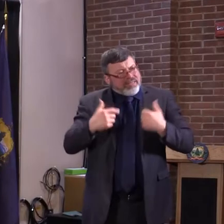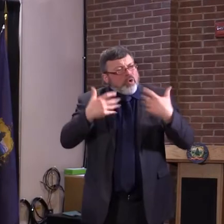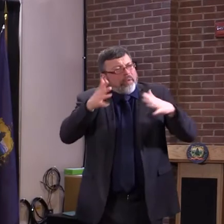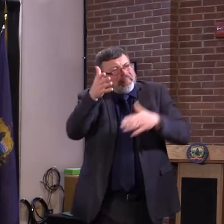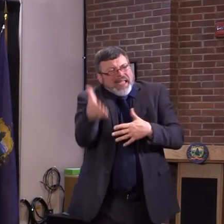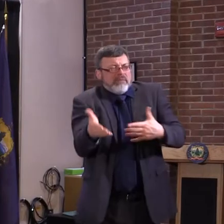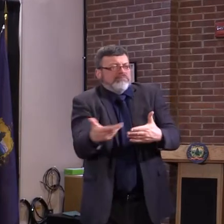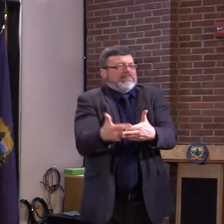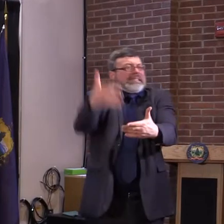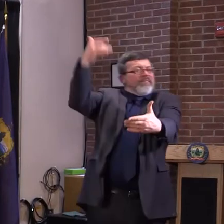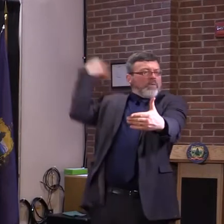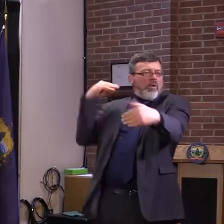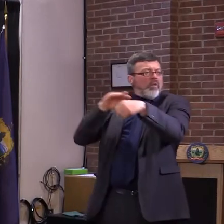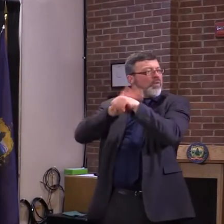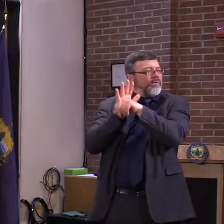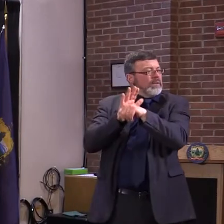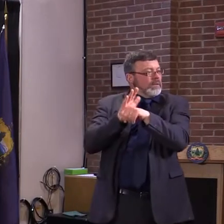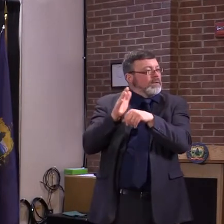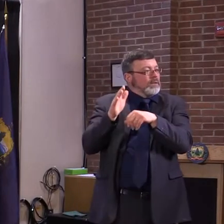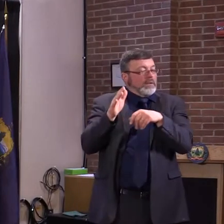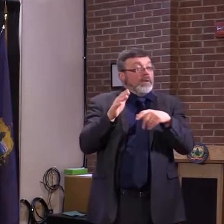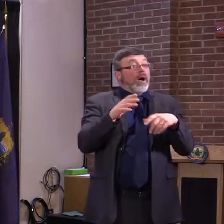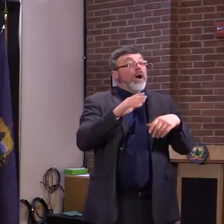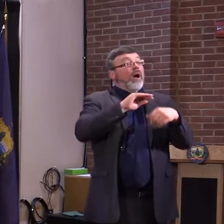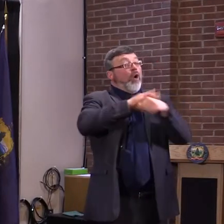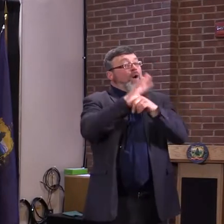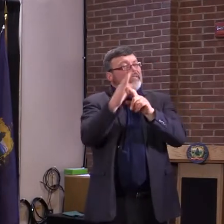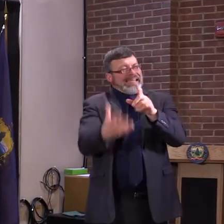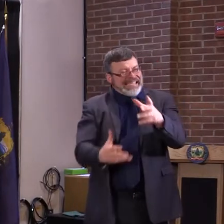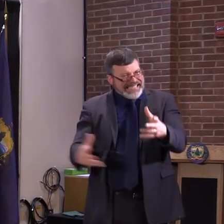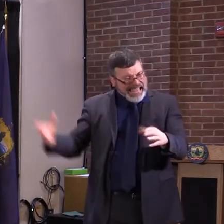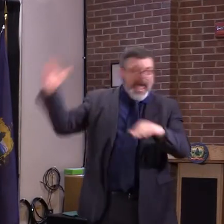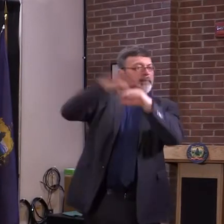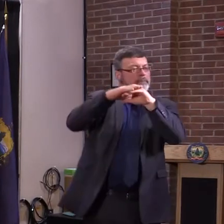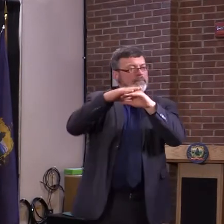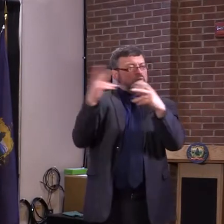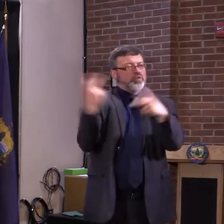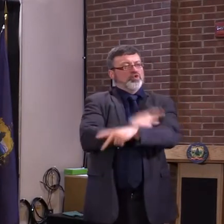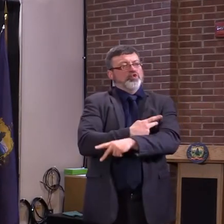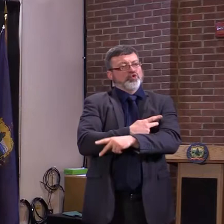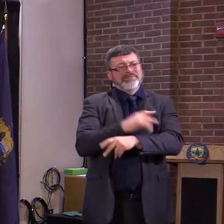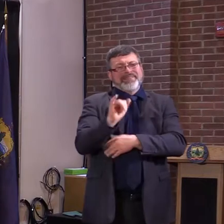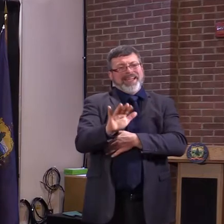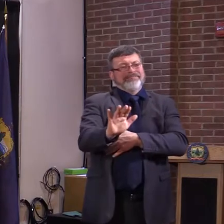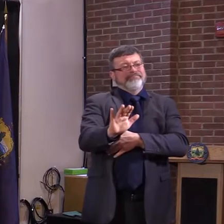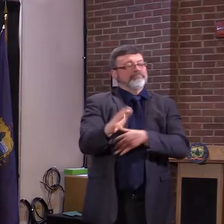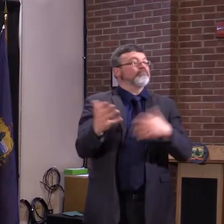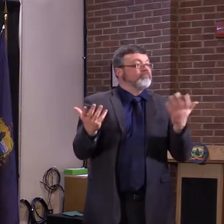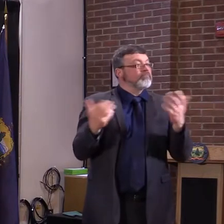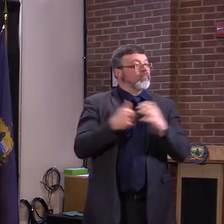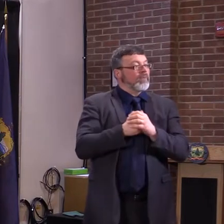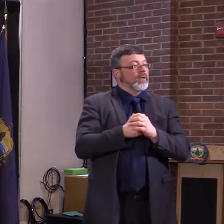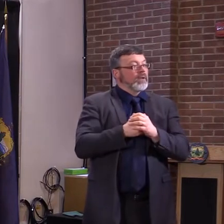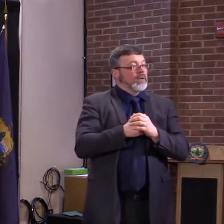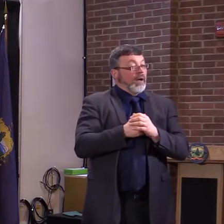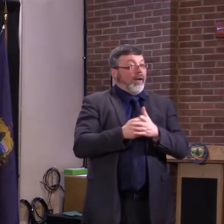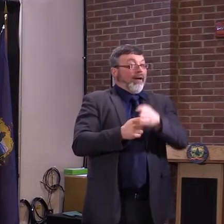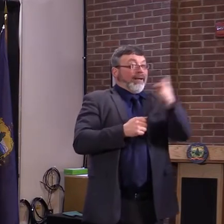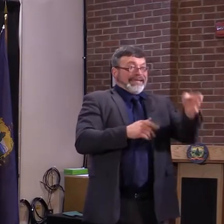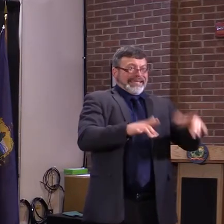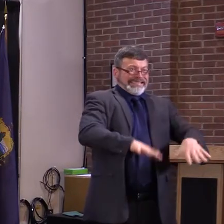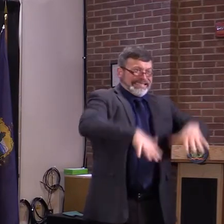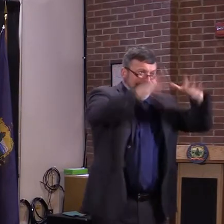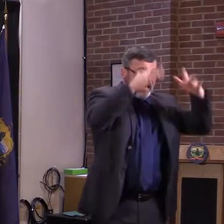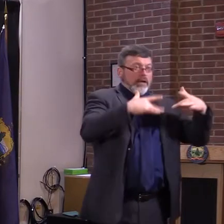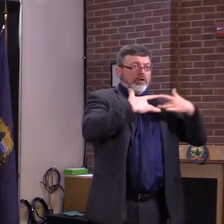thinking about the schools, if we look at college and high school data about the prevalence of anxiety disorder and depression in students